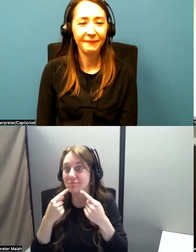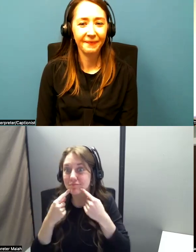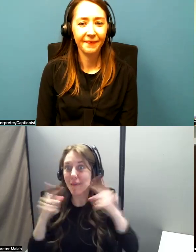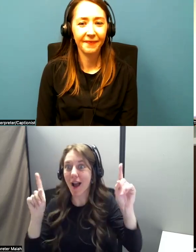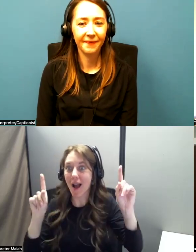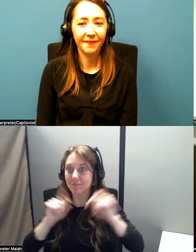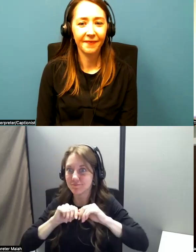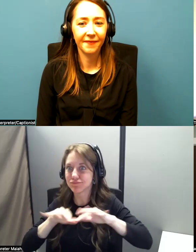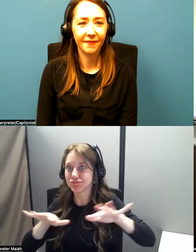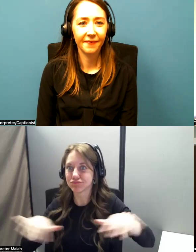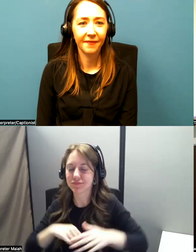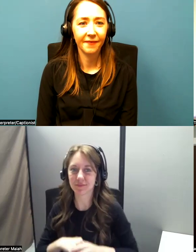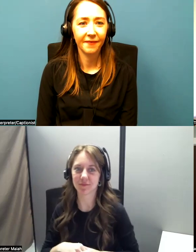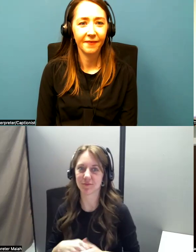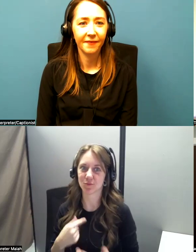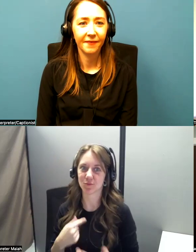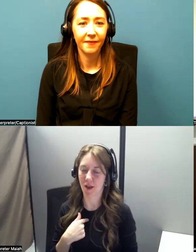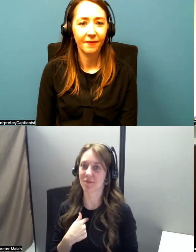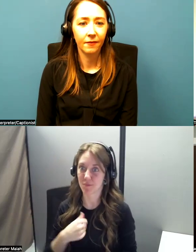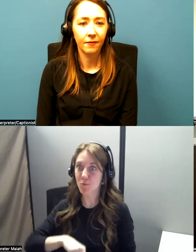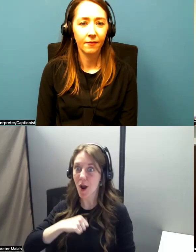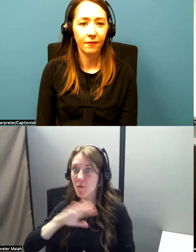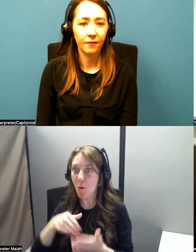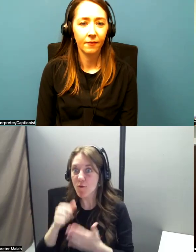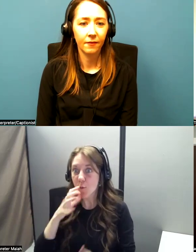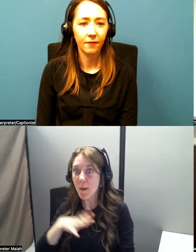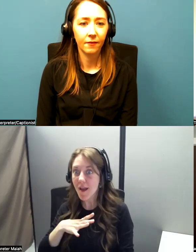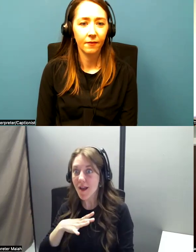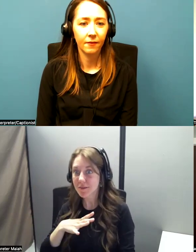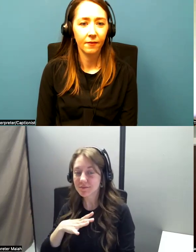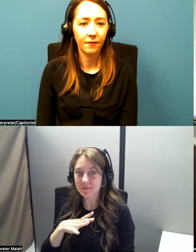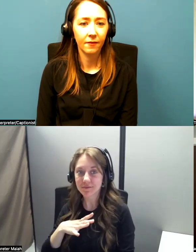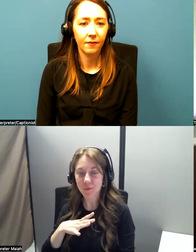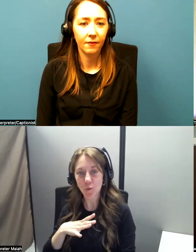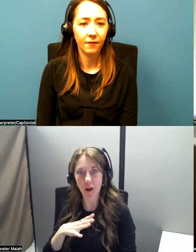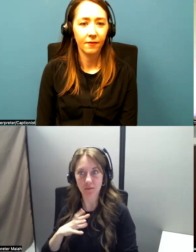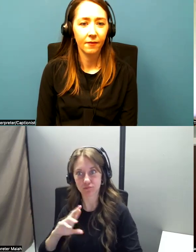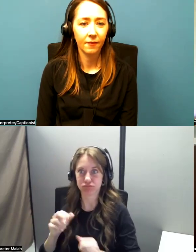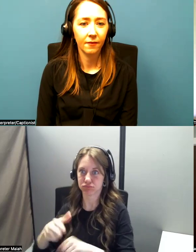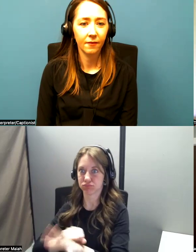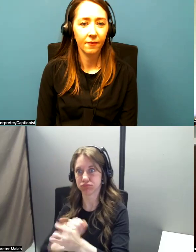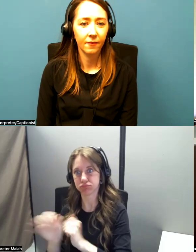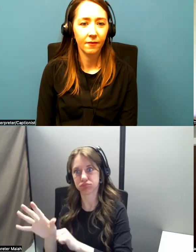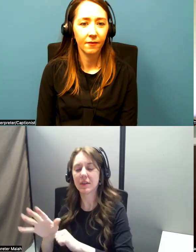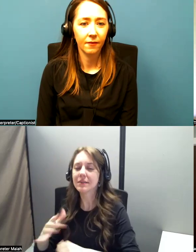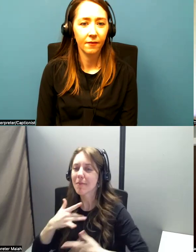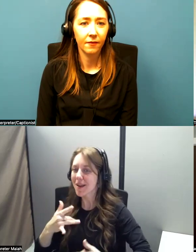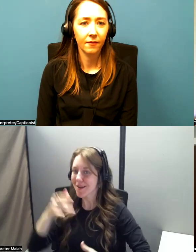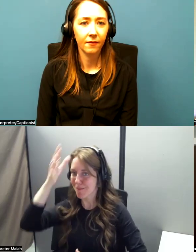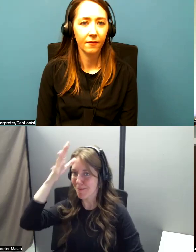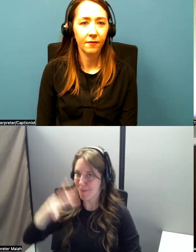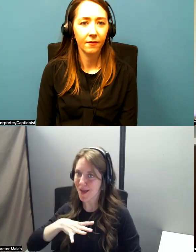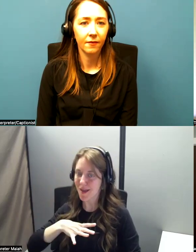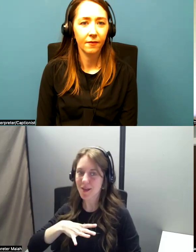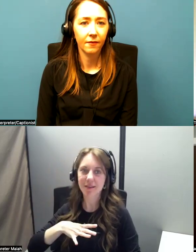mean, I applaud for all of the women stepping up because it's always, man, no offense, but it's